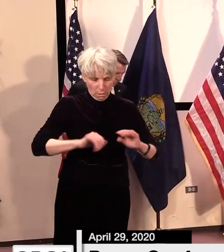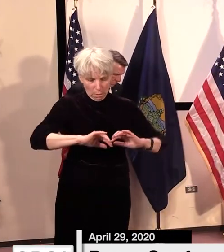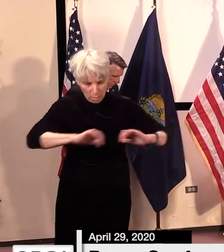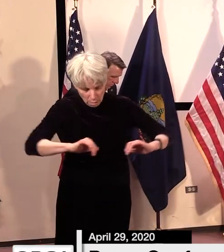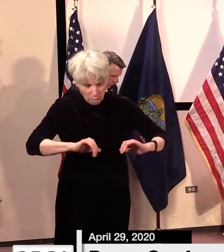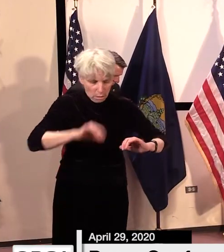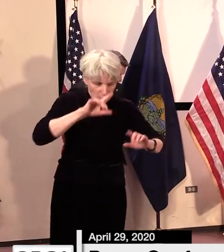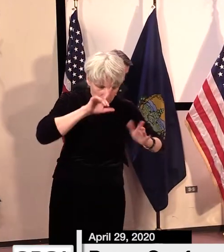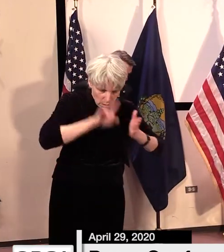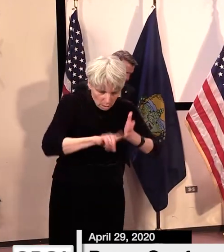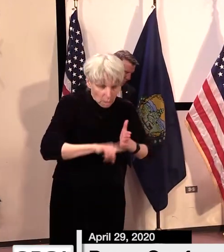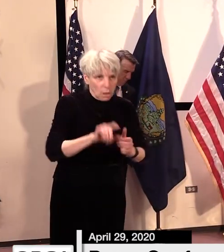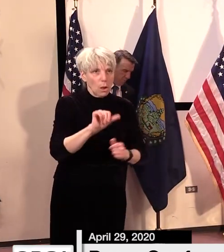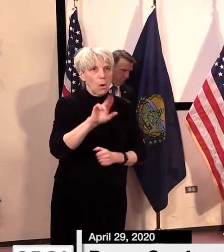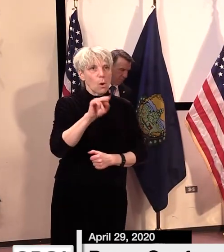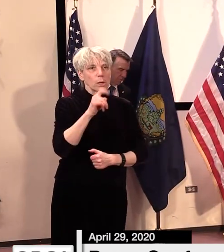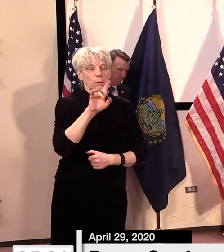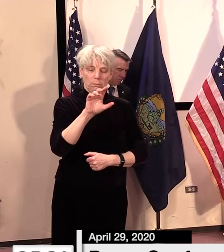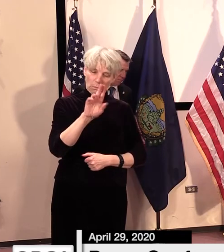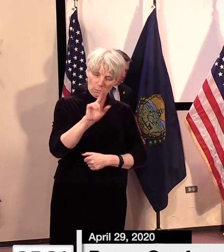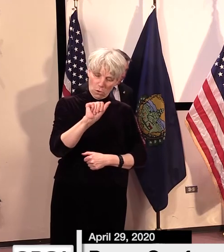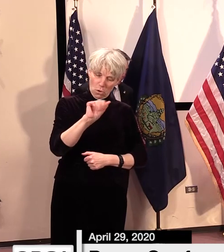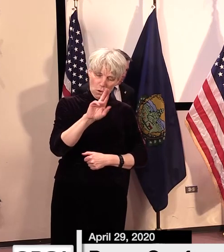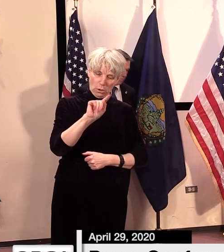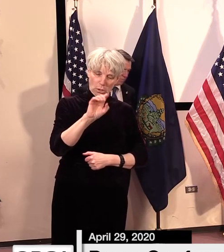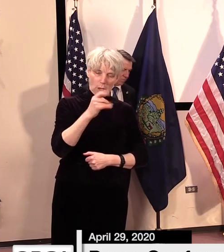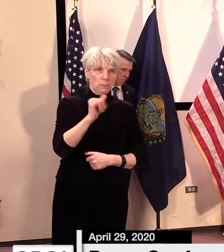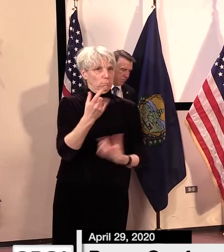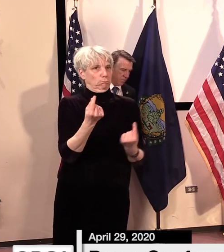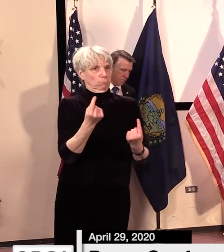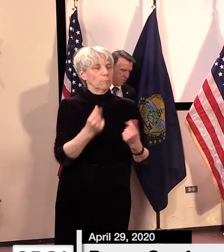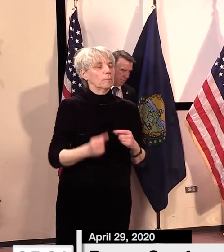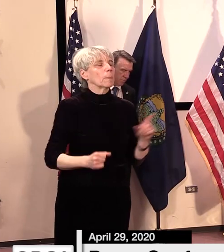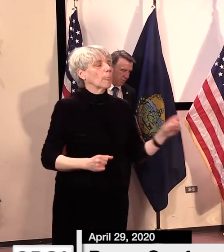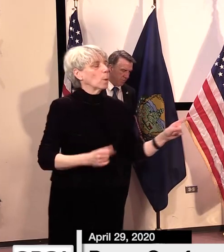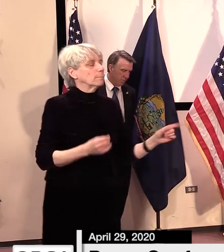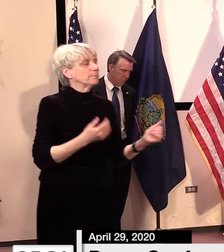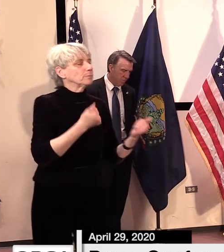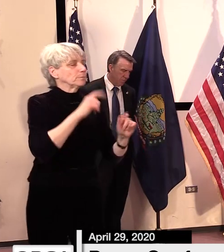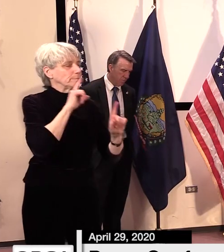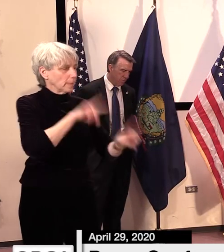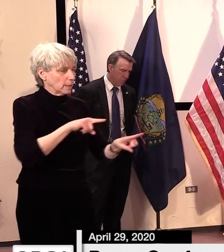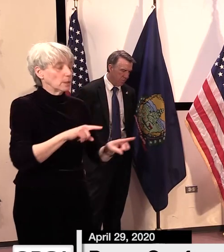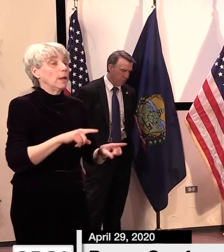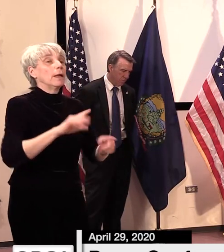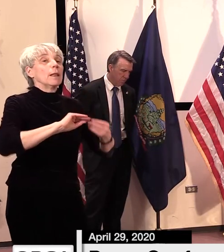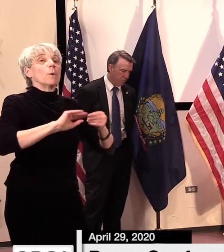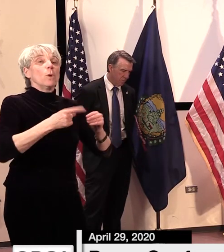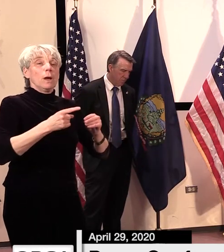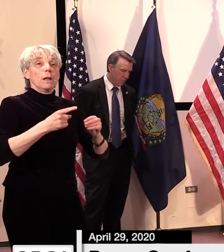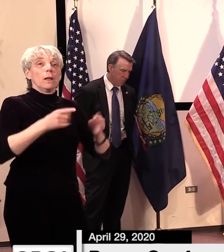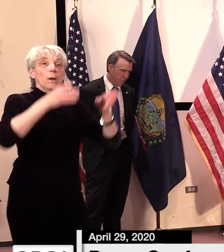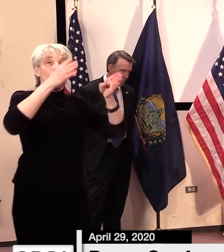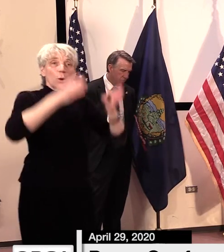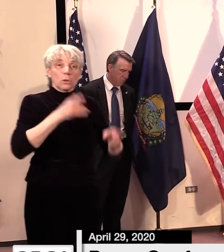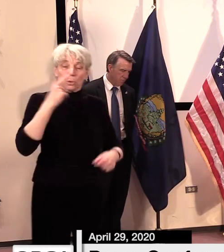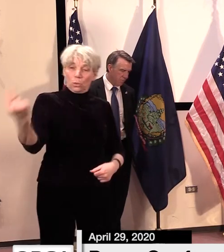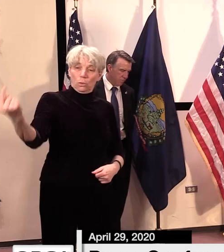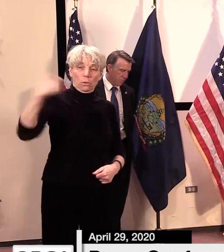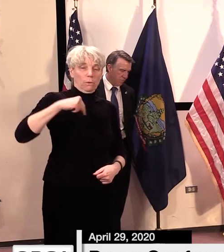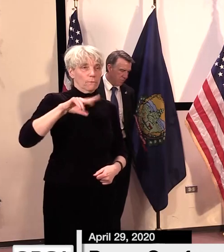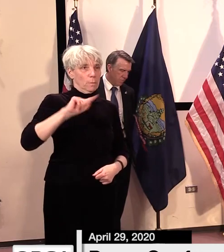Yeah, just the two other parts of your question that I could answer. Number one, an out-of-state individual